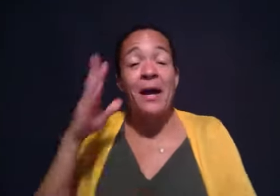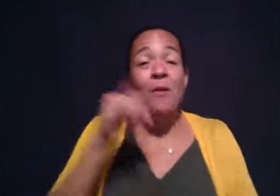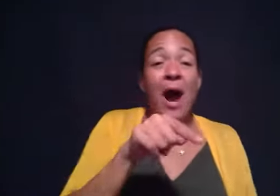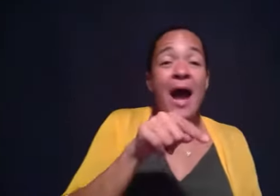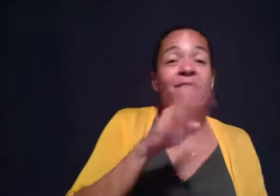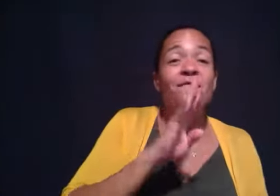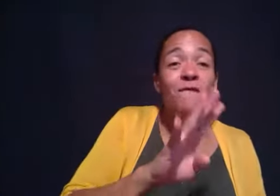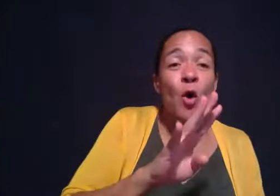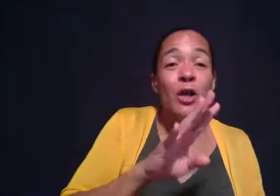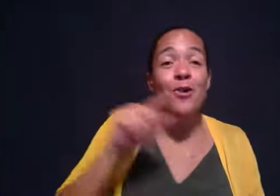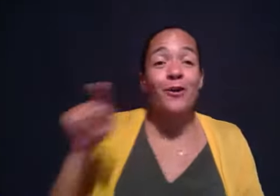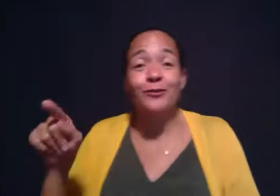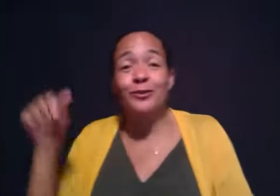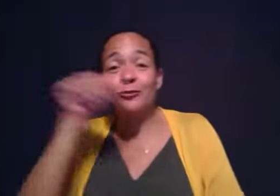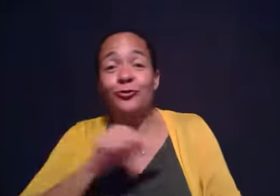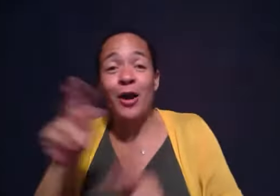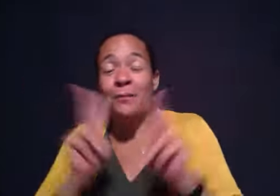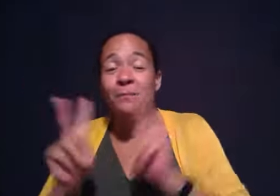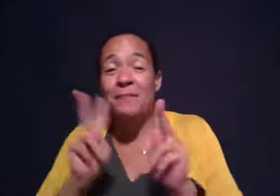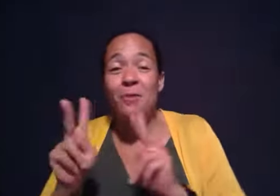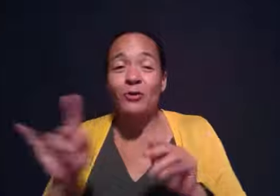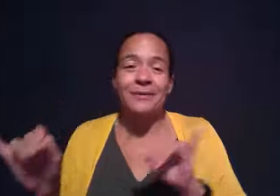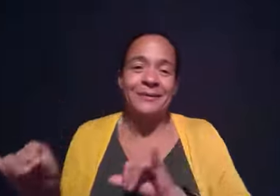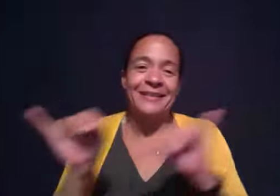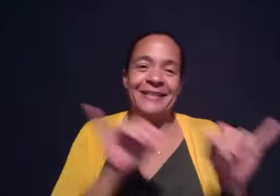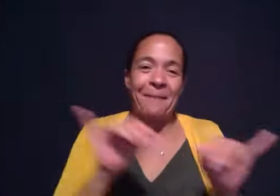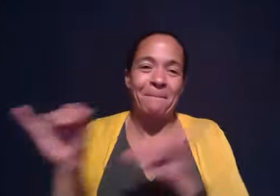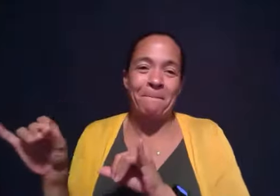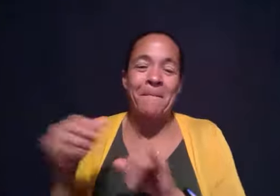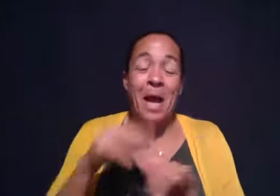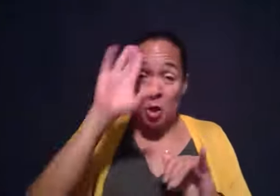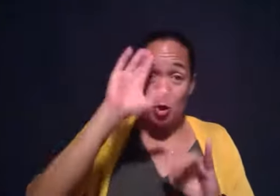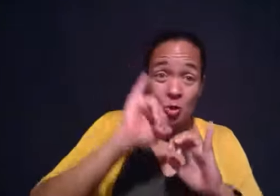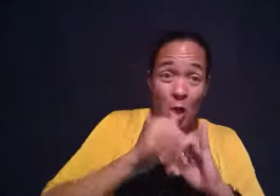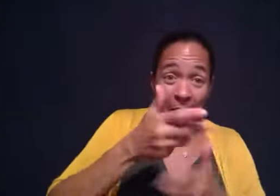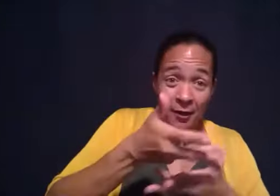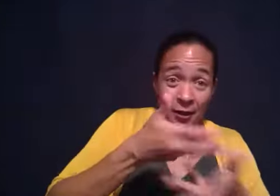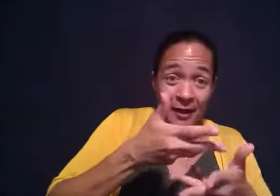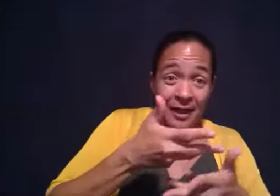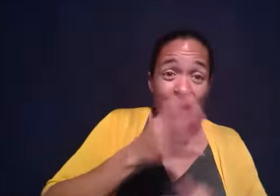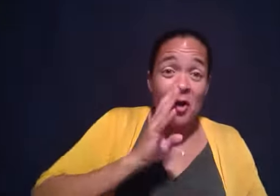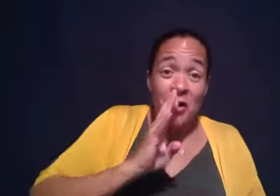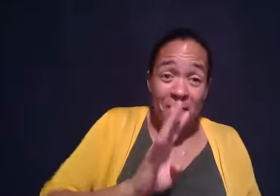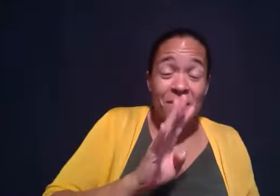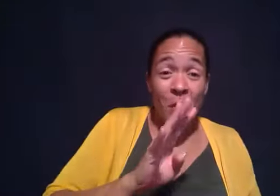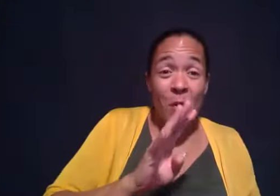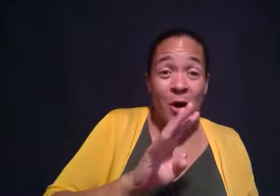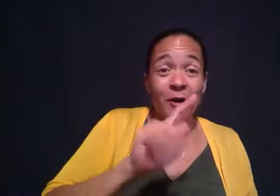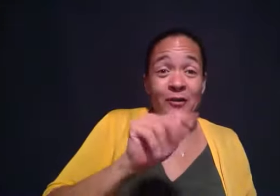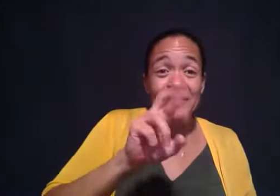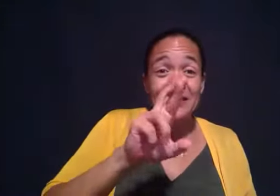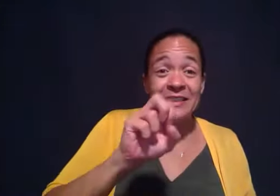so once you know how to negotiate with one group of terrorists, you can usually negotiate pretty well with the other group.